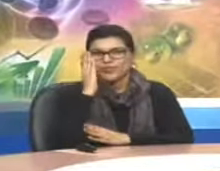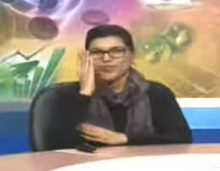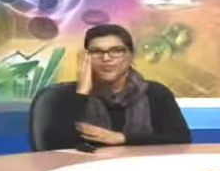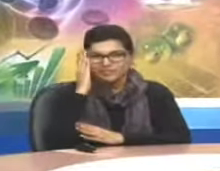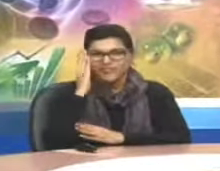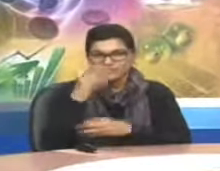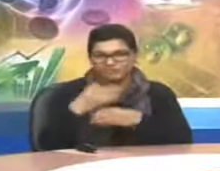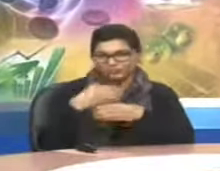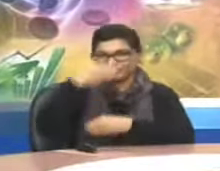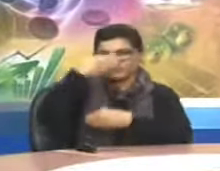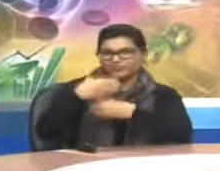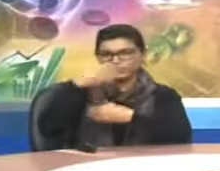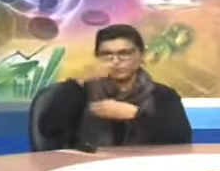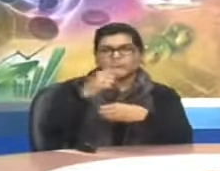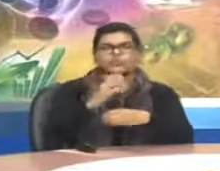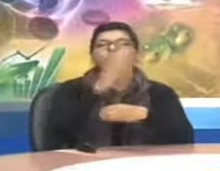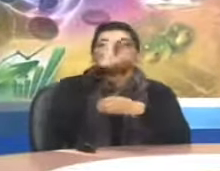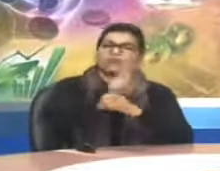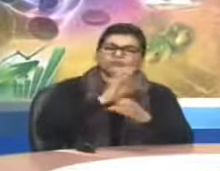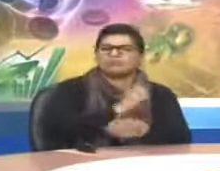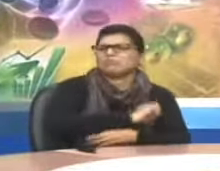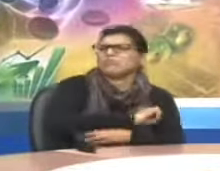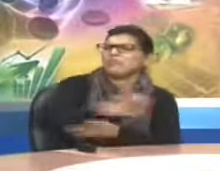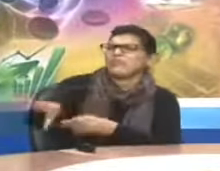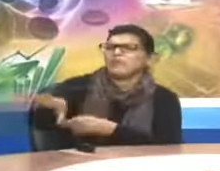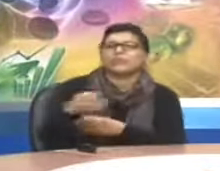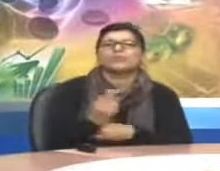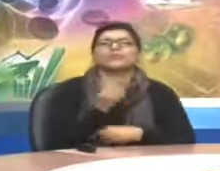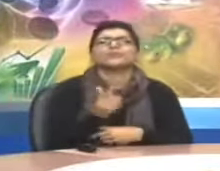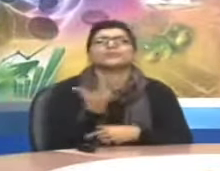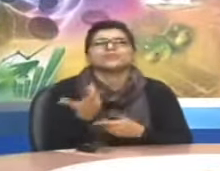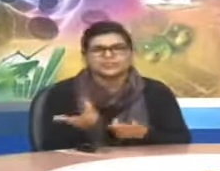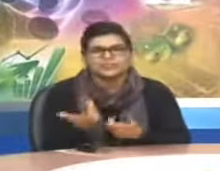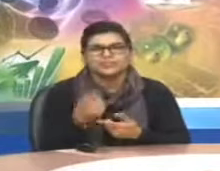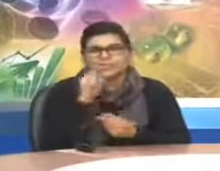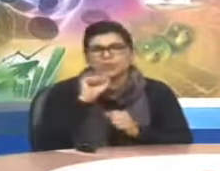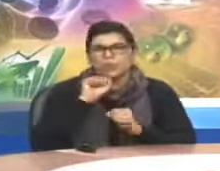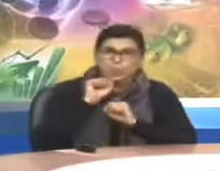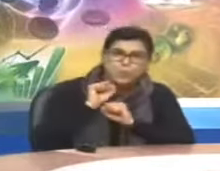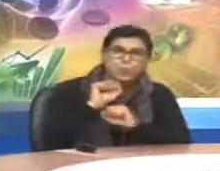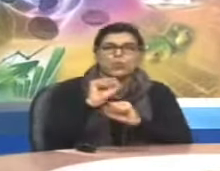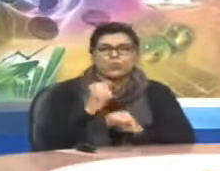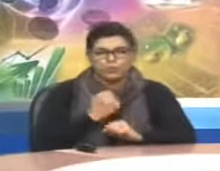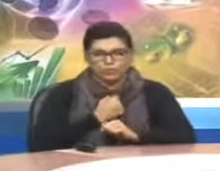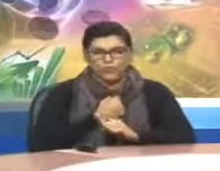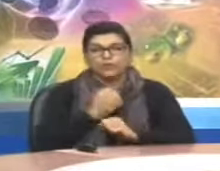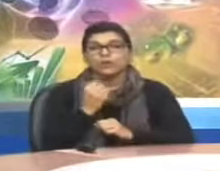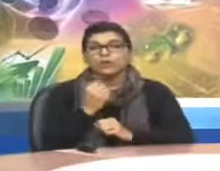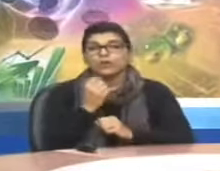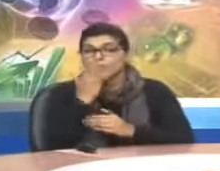kept for reuse. Like different bottles, when once